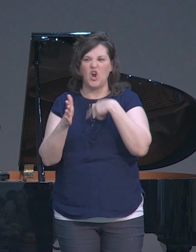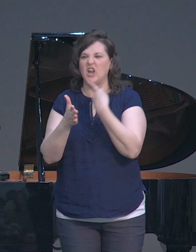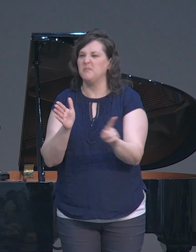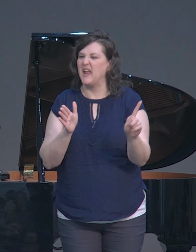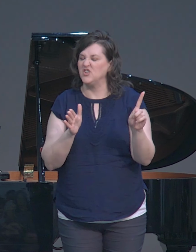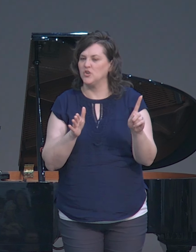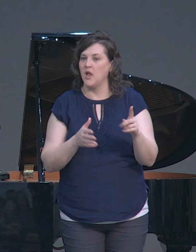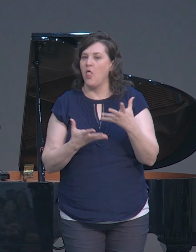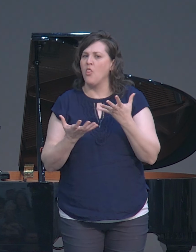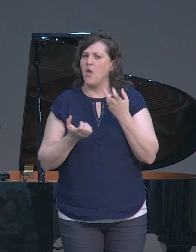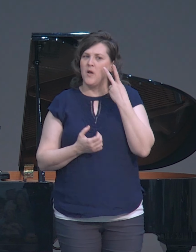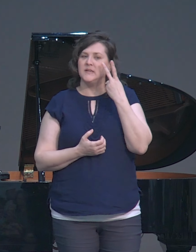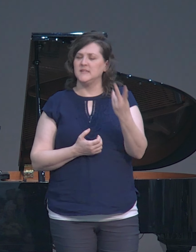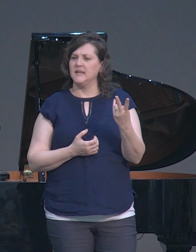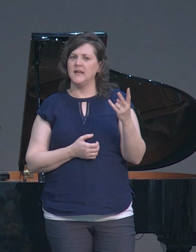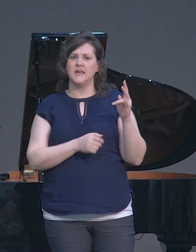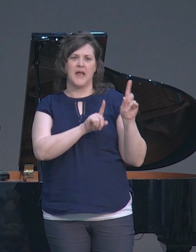They want to view it as